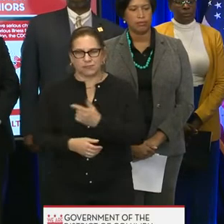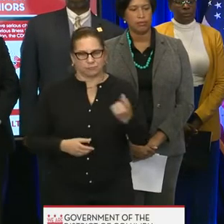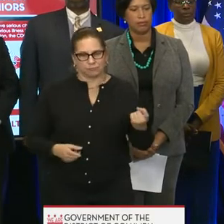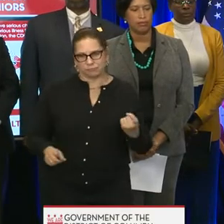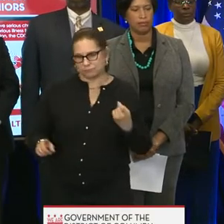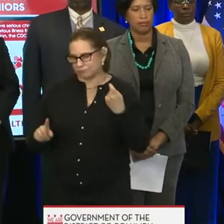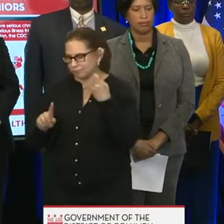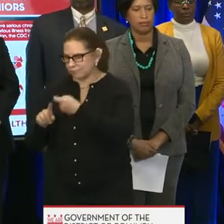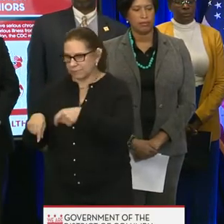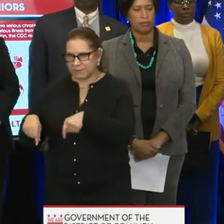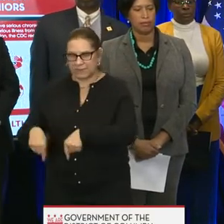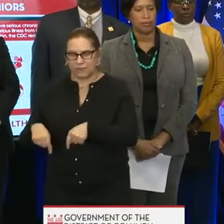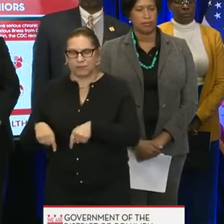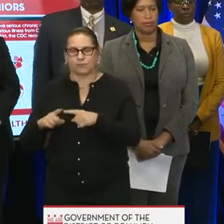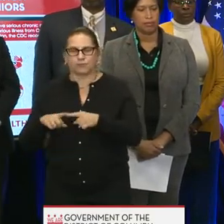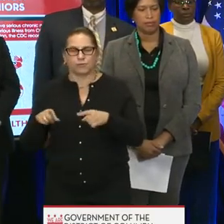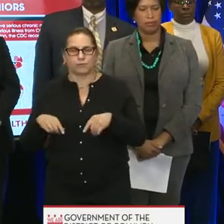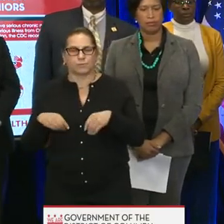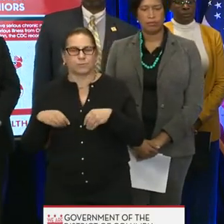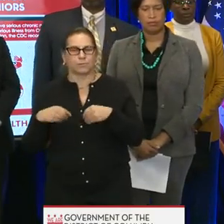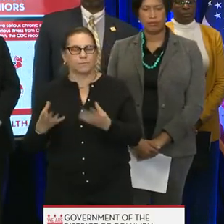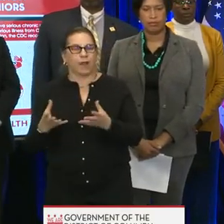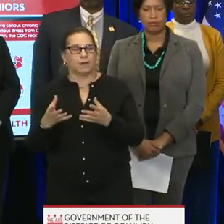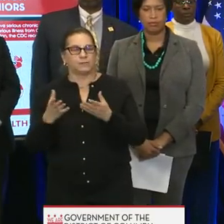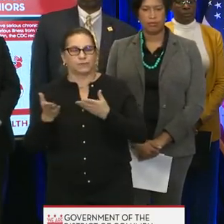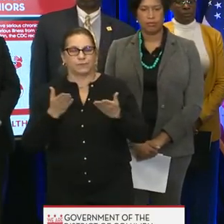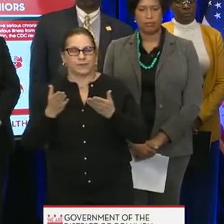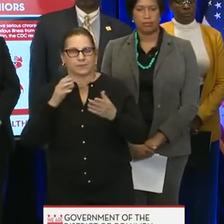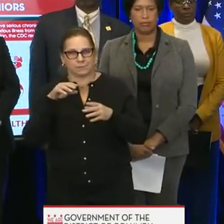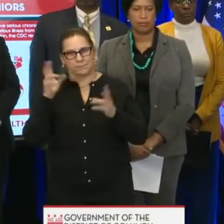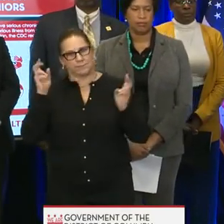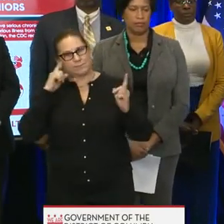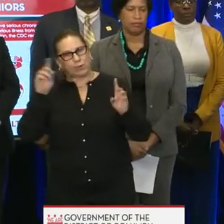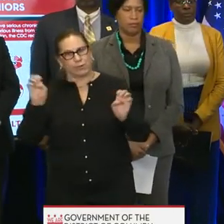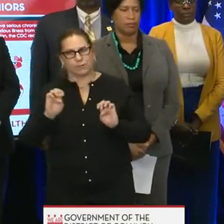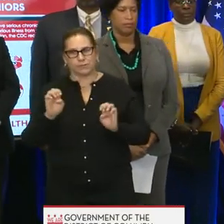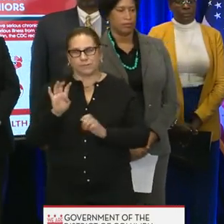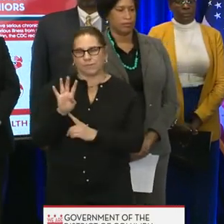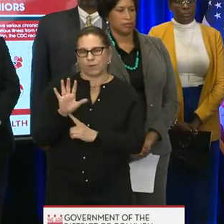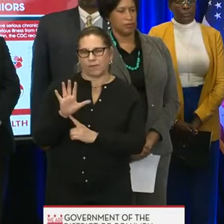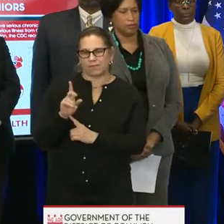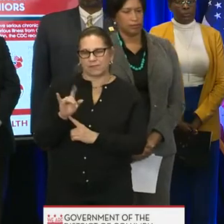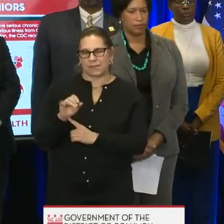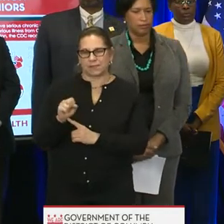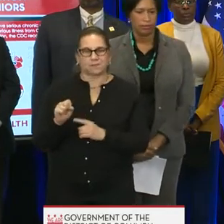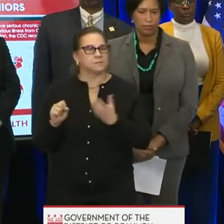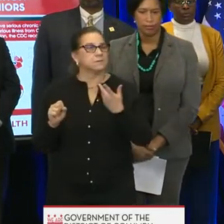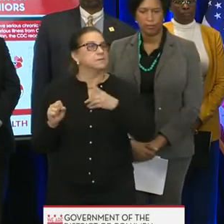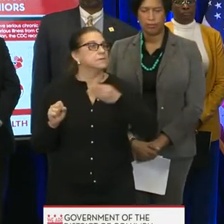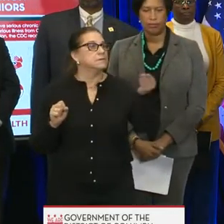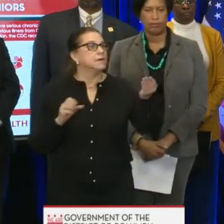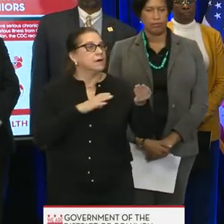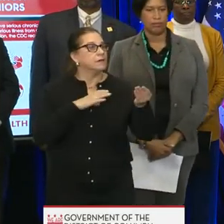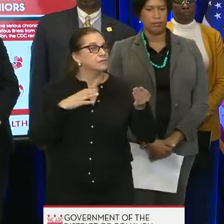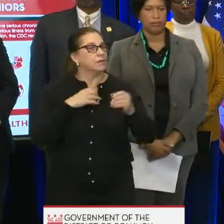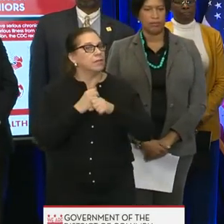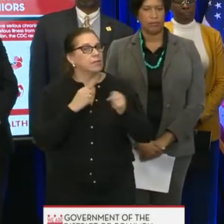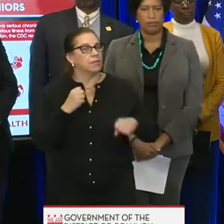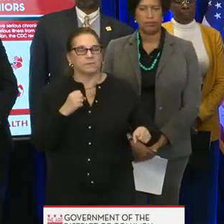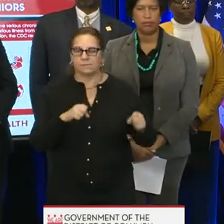for 45 days, so the mayor will not need to come back to the council for any extension of time within that 45